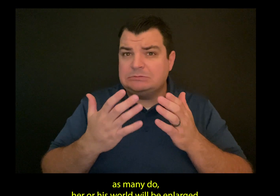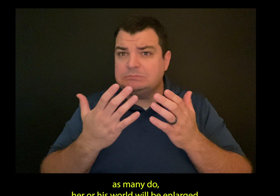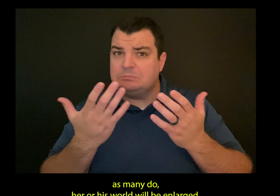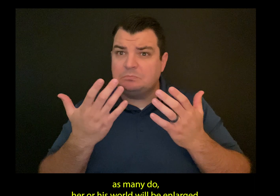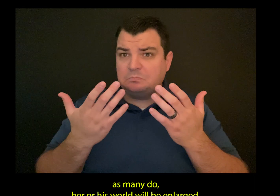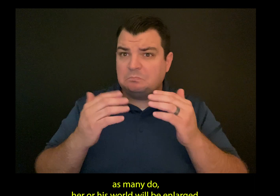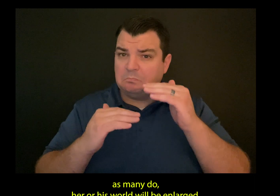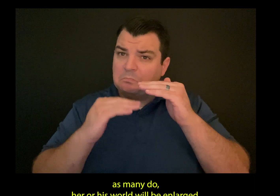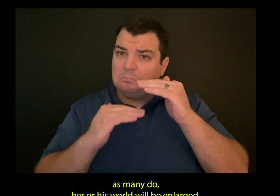enlarged.